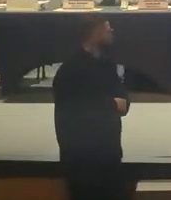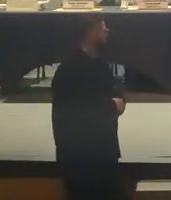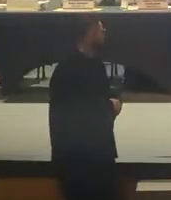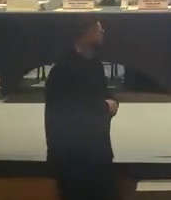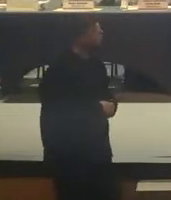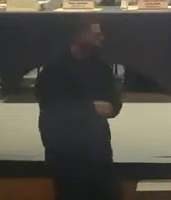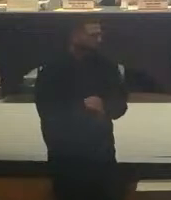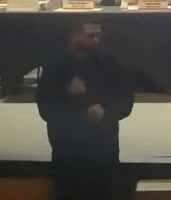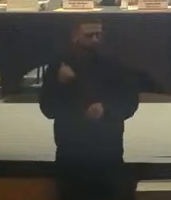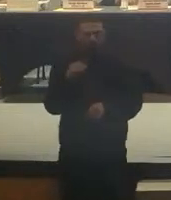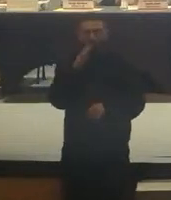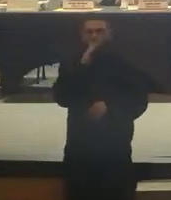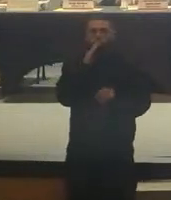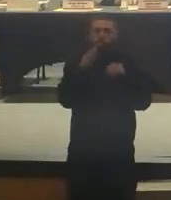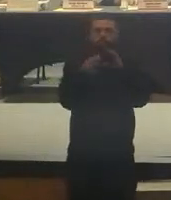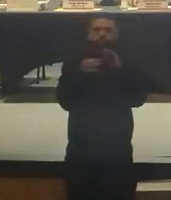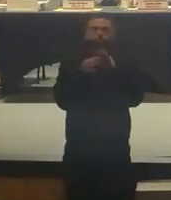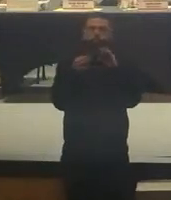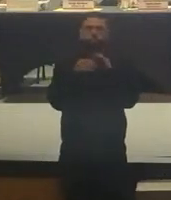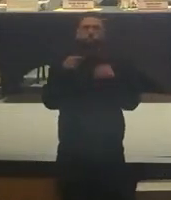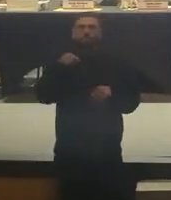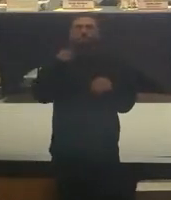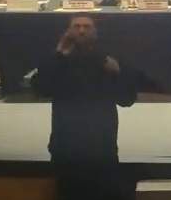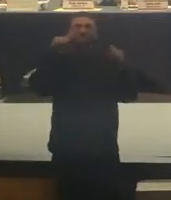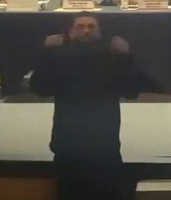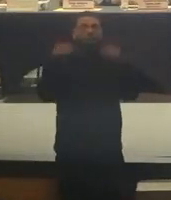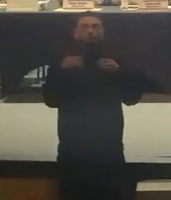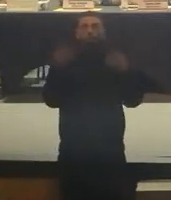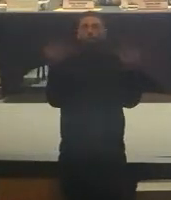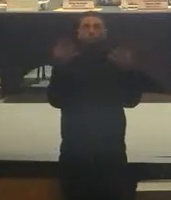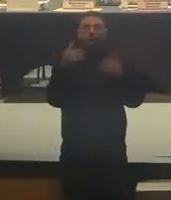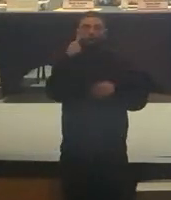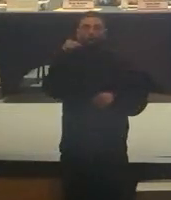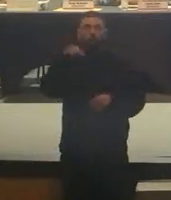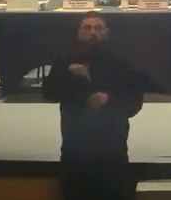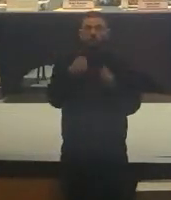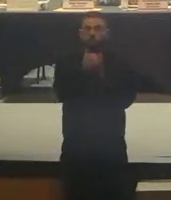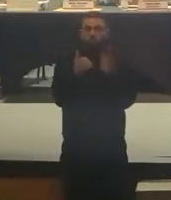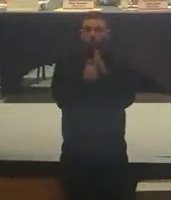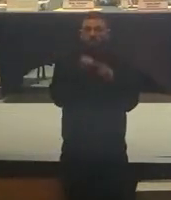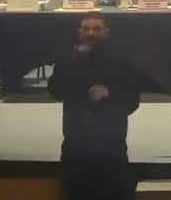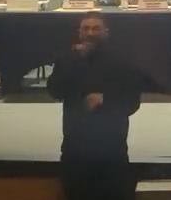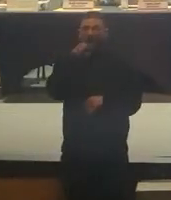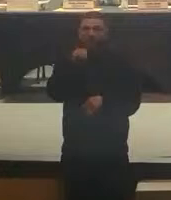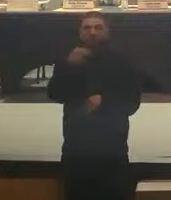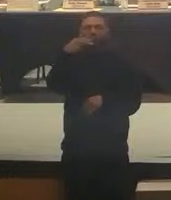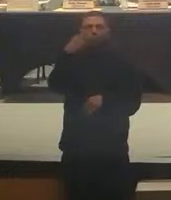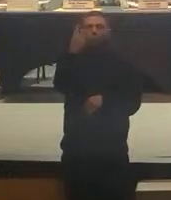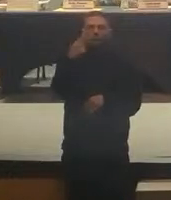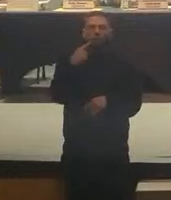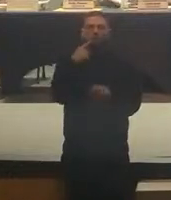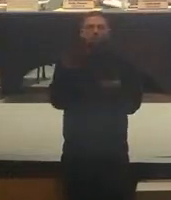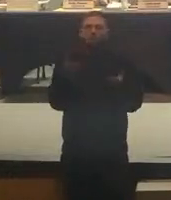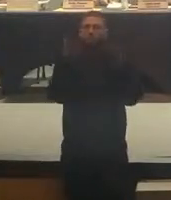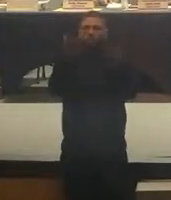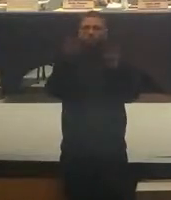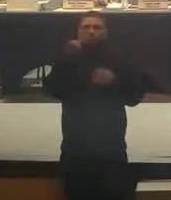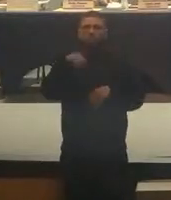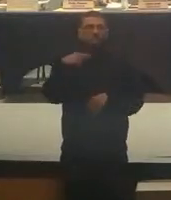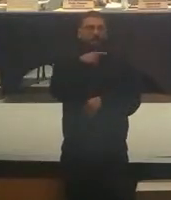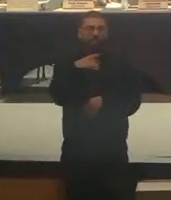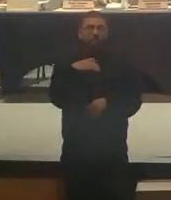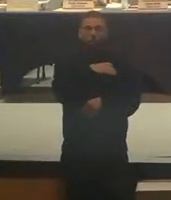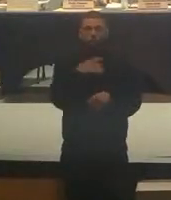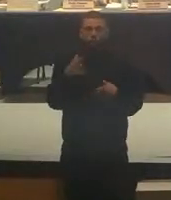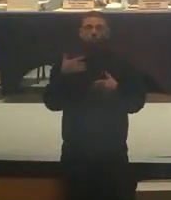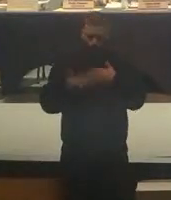The focus area for this agenda item, identified as H1, has one proposal that the Attendance Zone Advisory Commission has moved